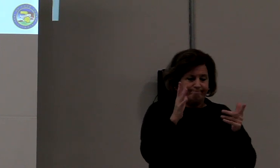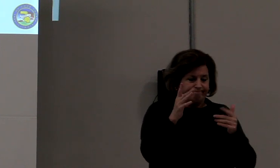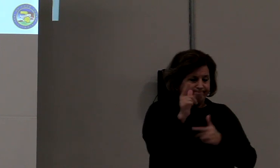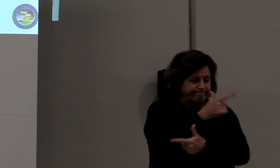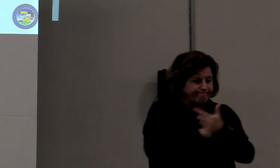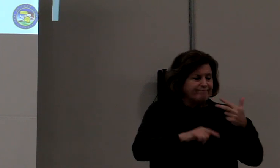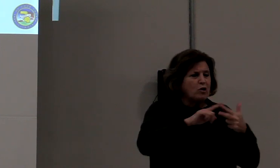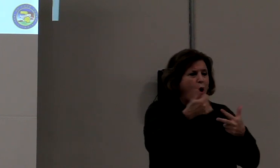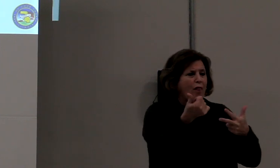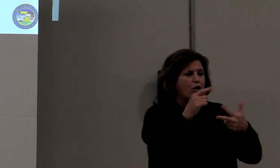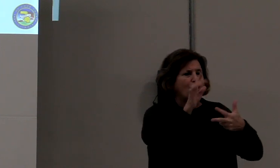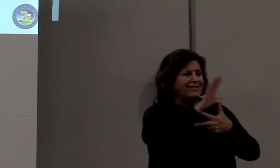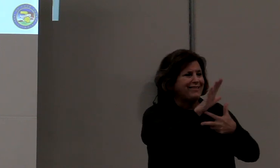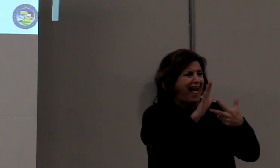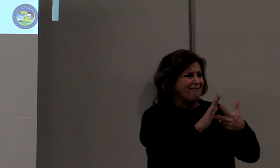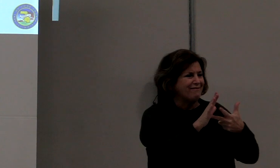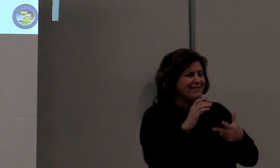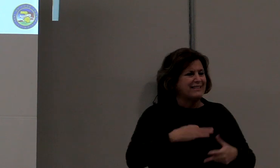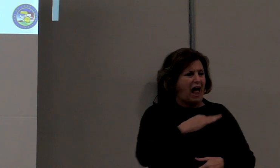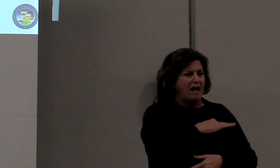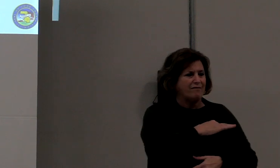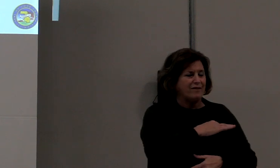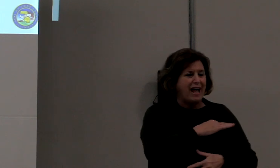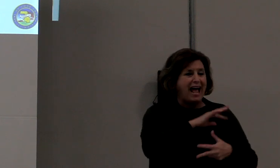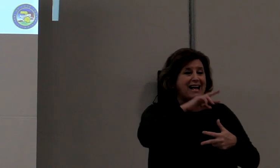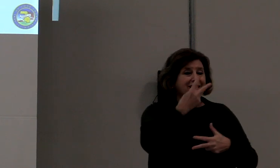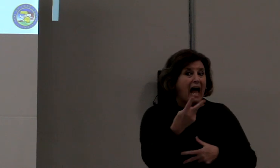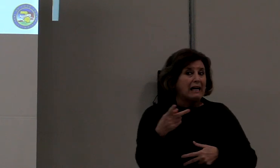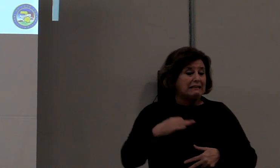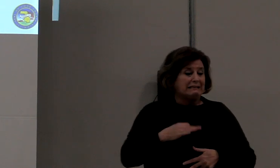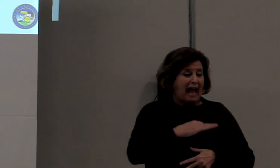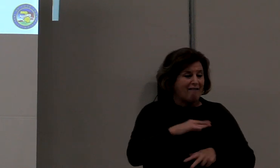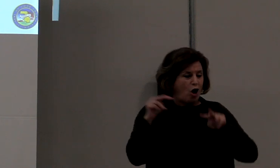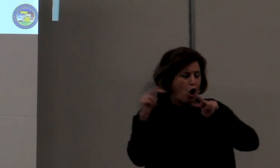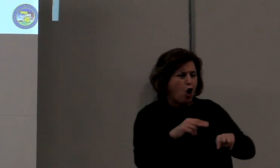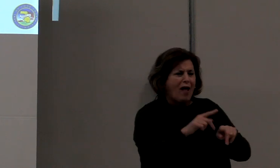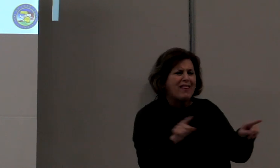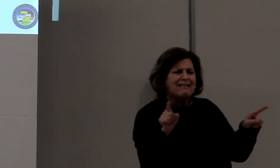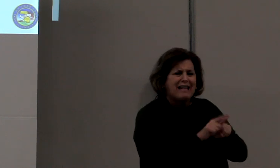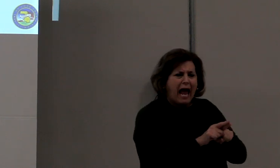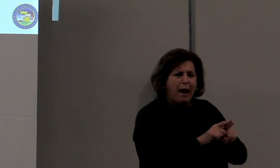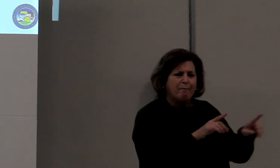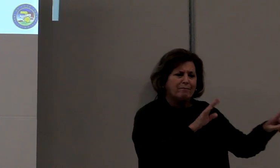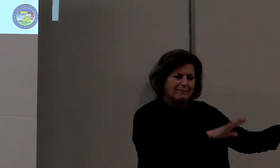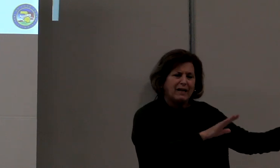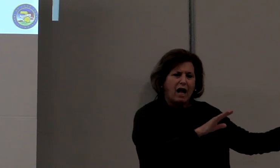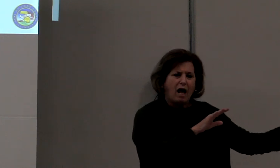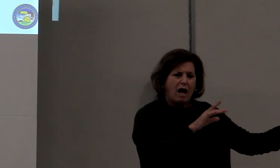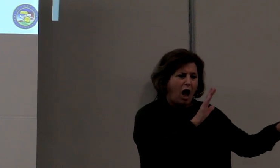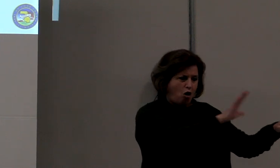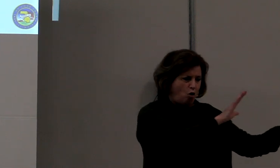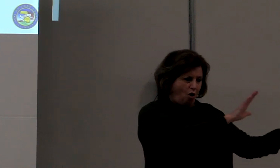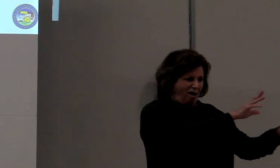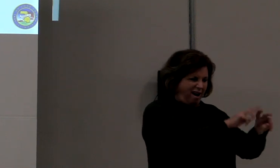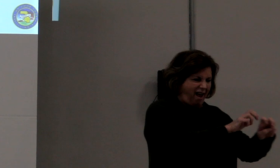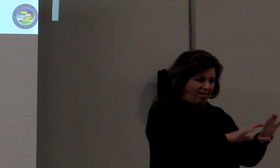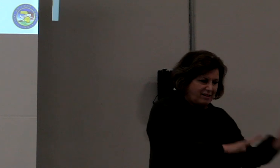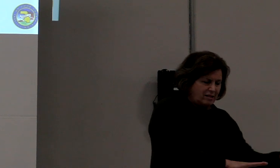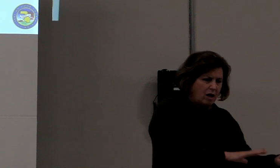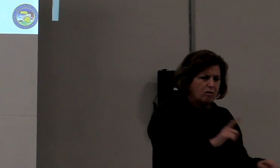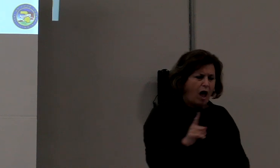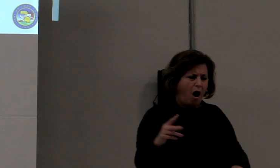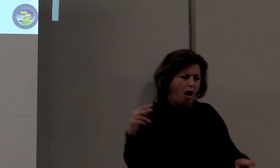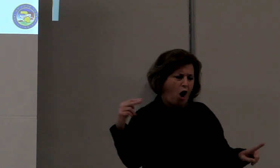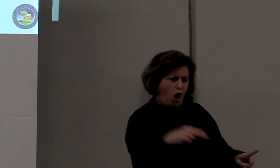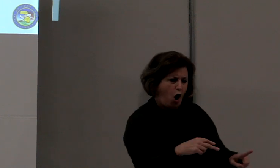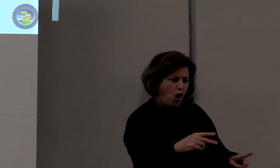other commissioner's staffs. That second staff member has to look at that first staff analysis, and they're